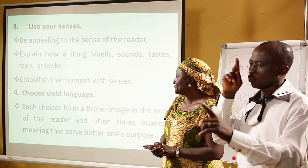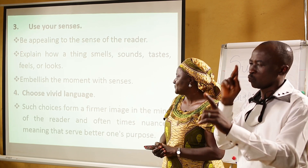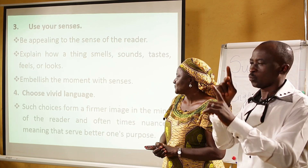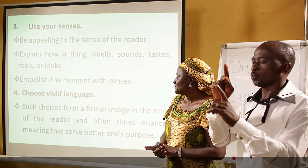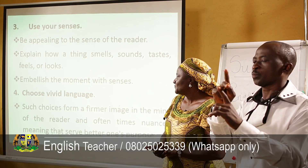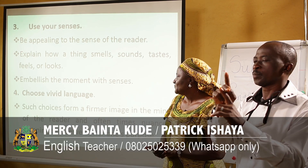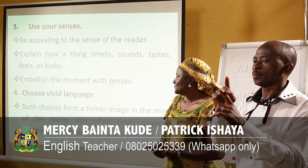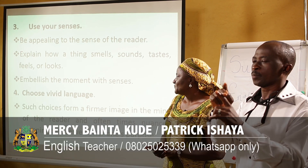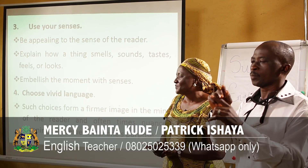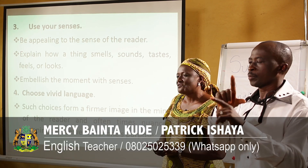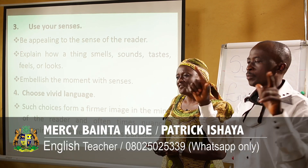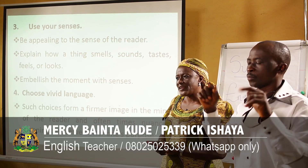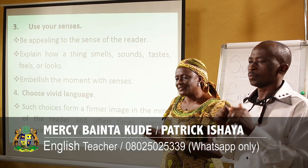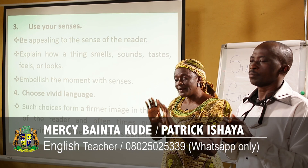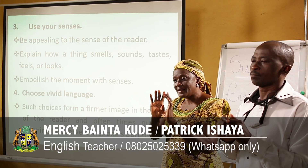language.